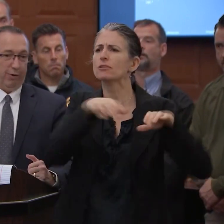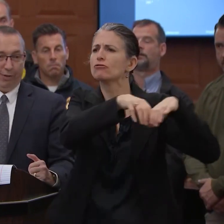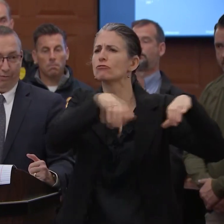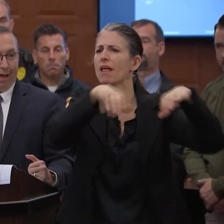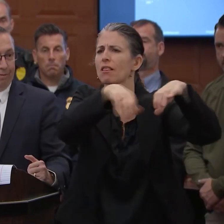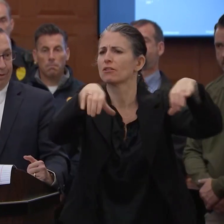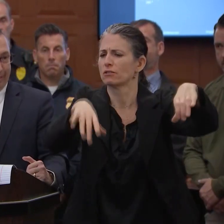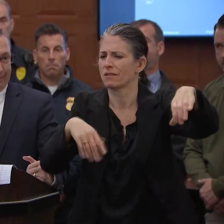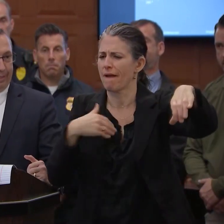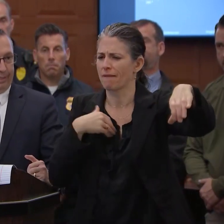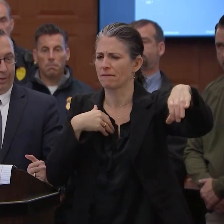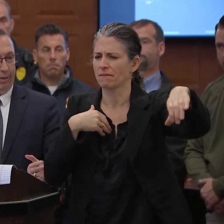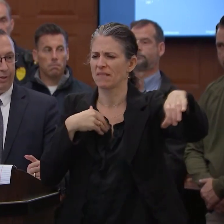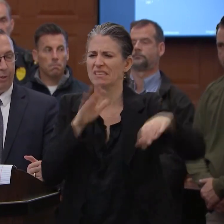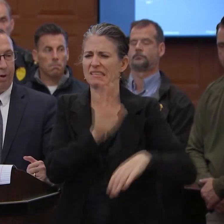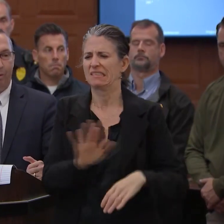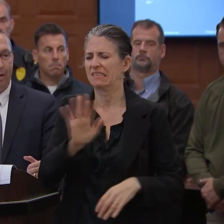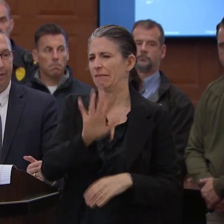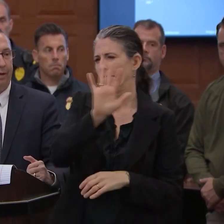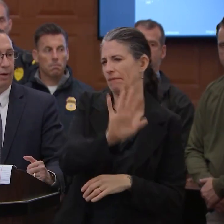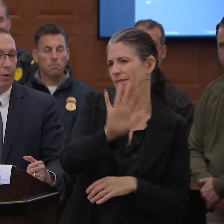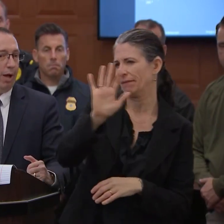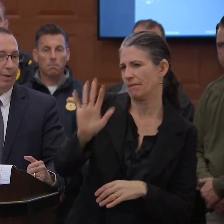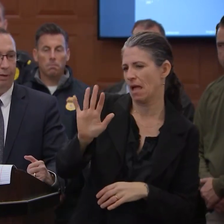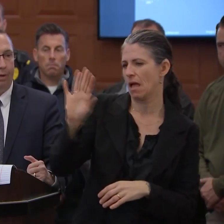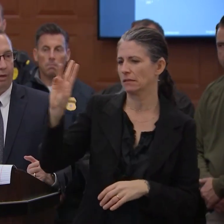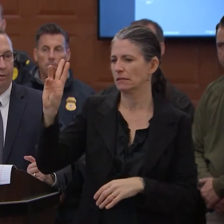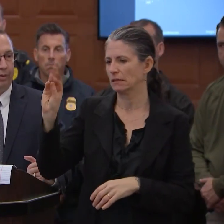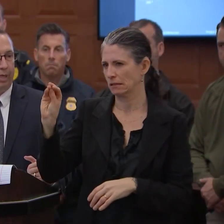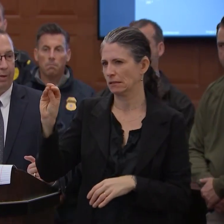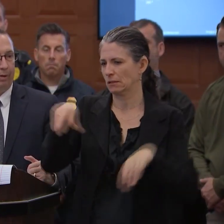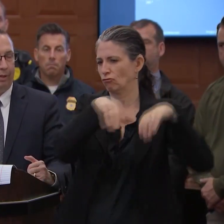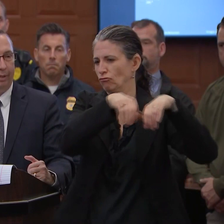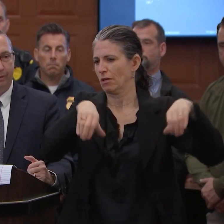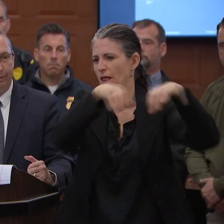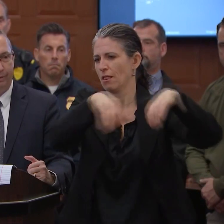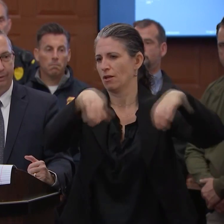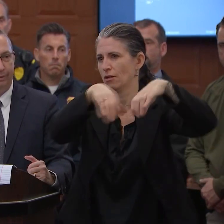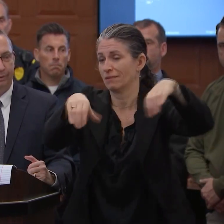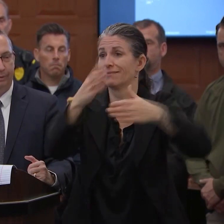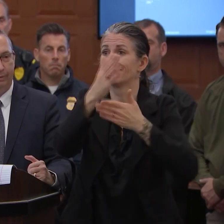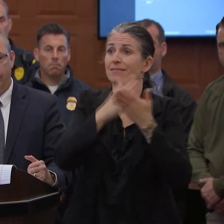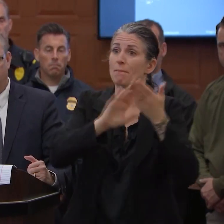So it's 55 or 60 trailers that are parked back there, and I don't know how many are locked versus how many are unlocked.